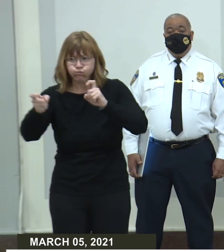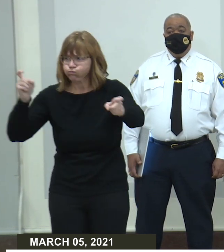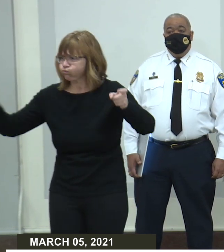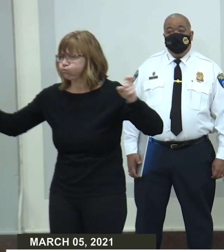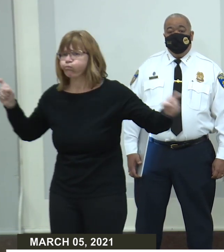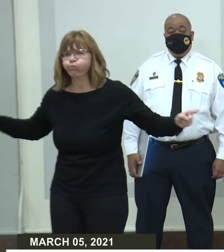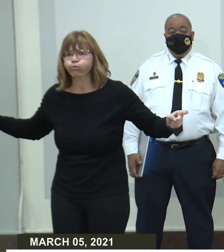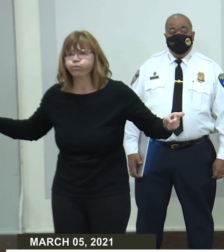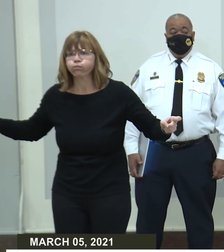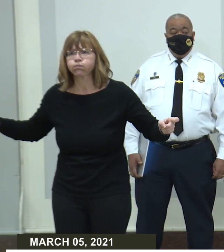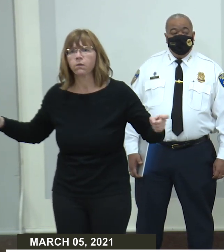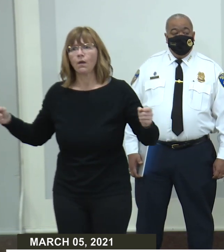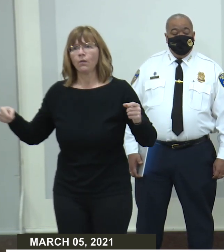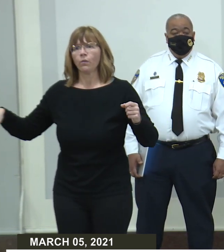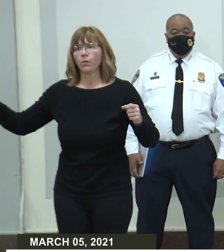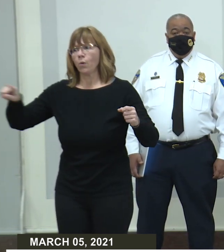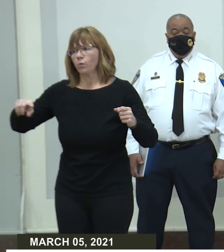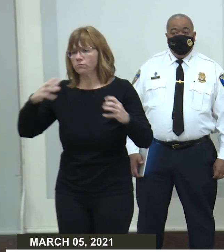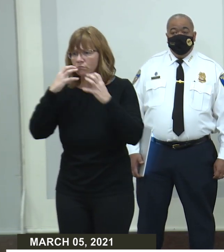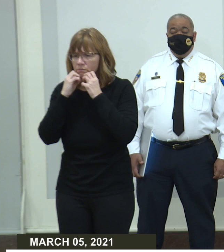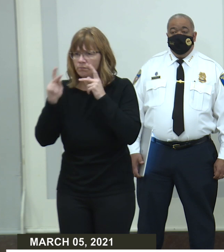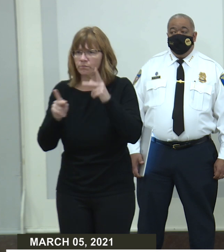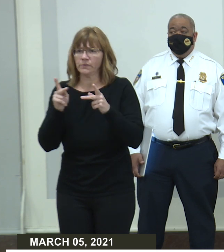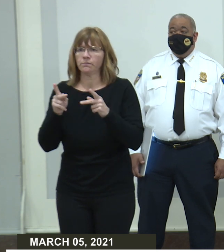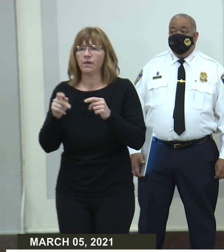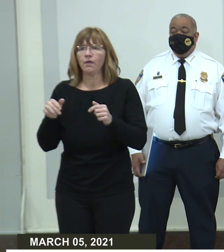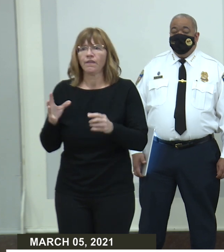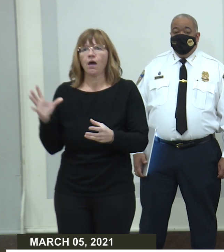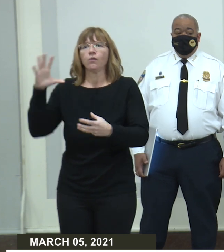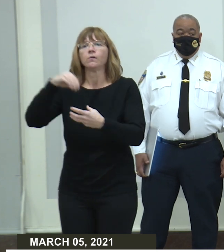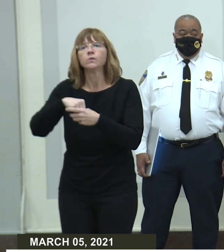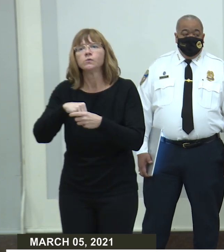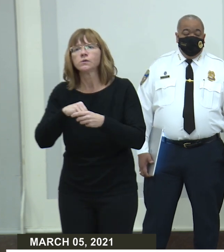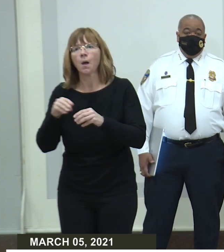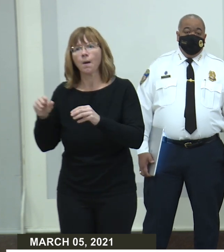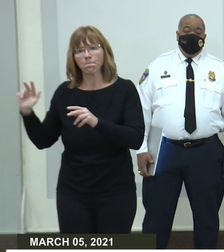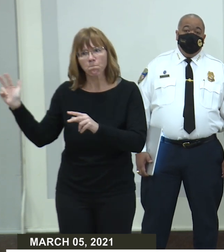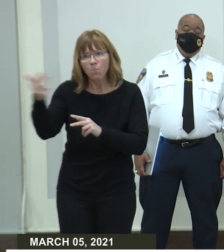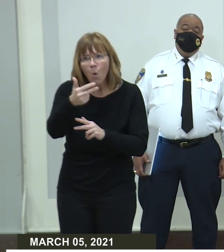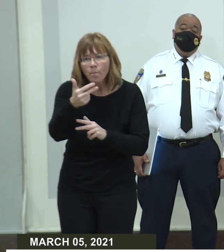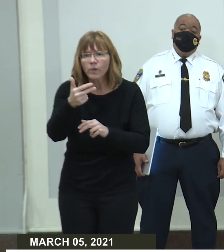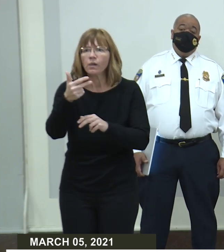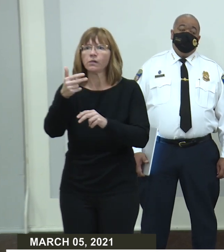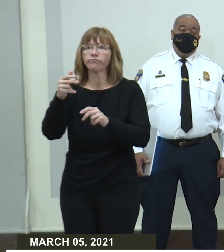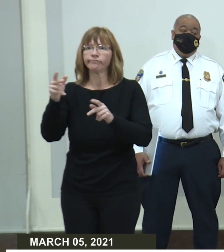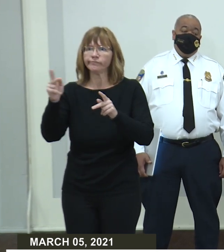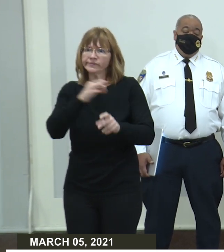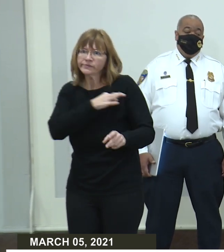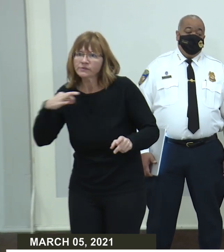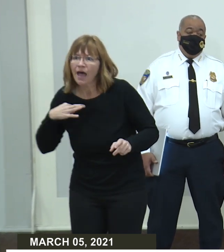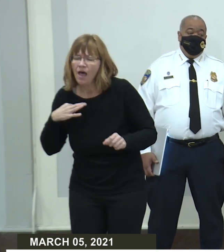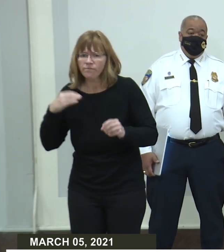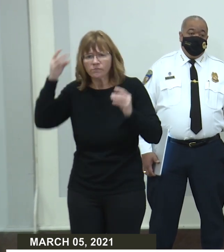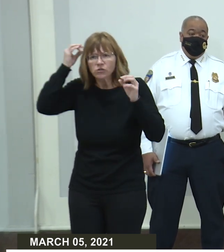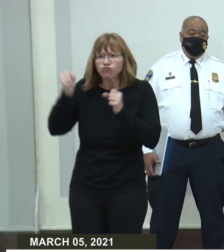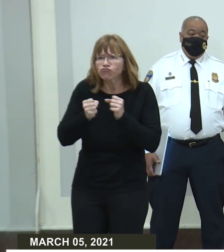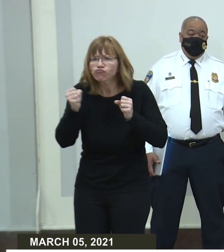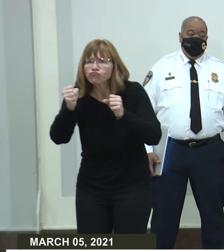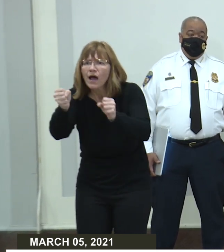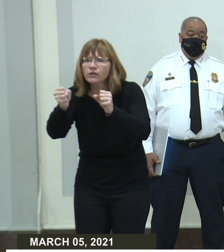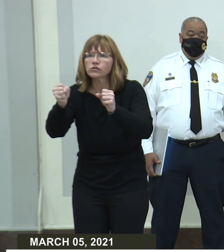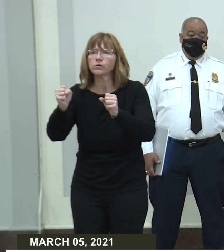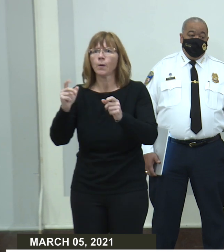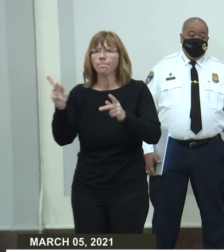includes, as you hear from Dr. DeRaza, our mobile vaccination strategy, which has been able to reach our residents who live in public housing,